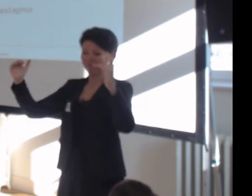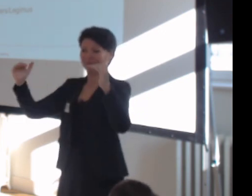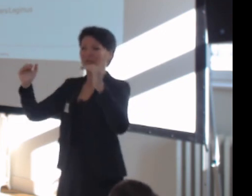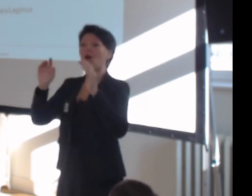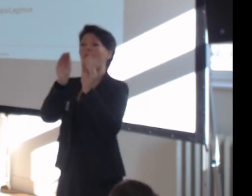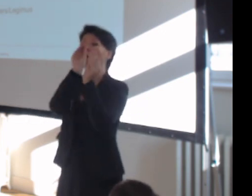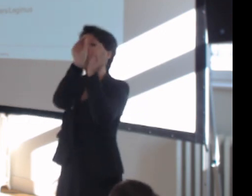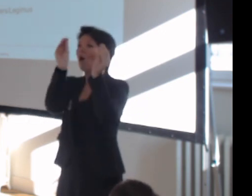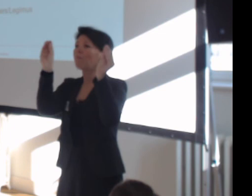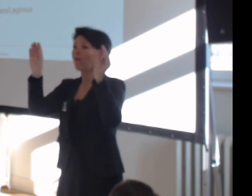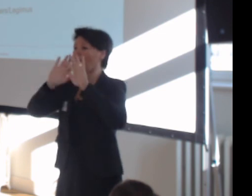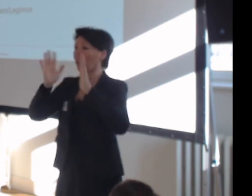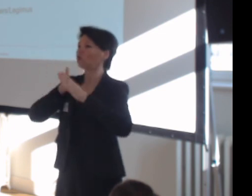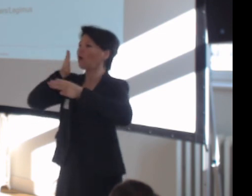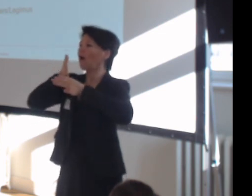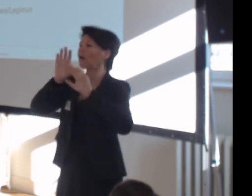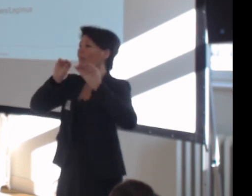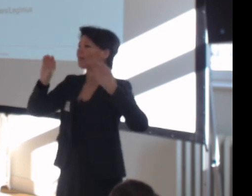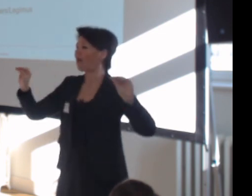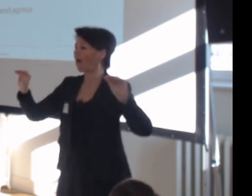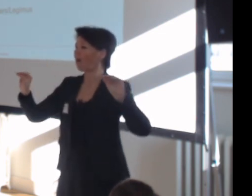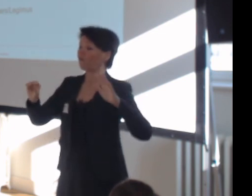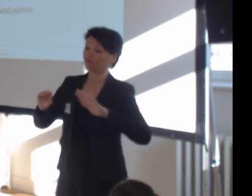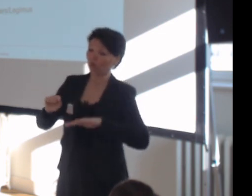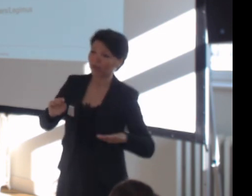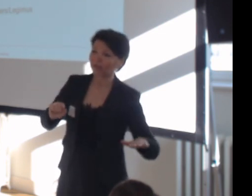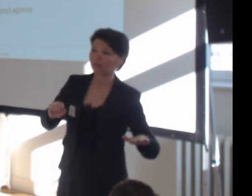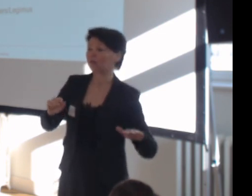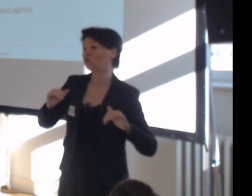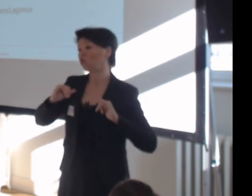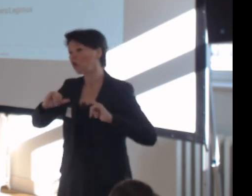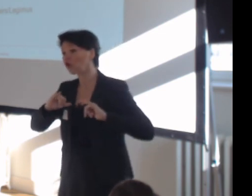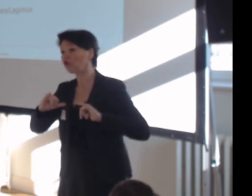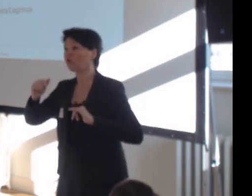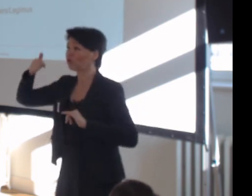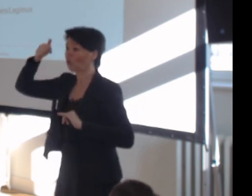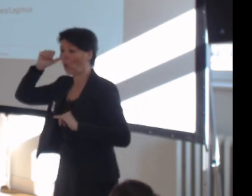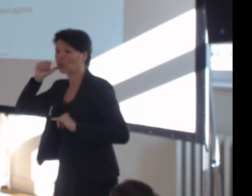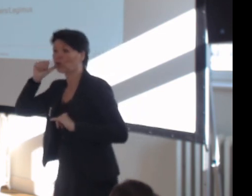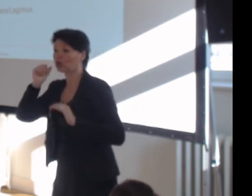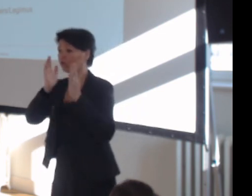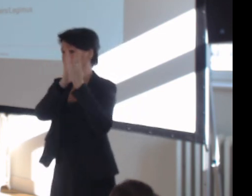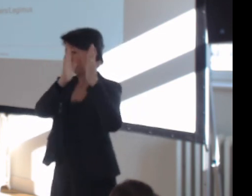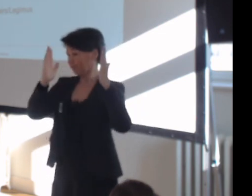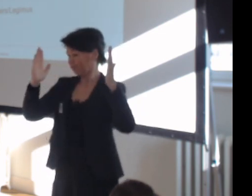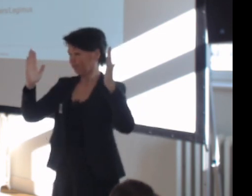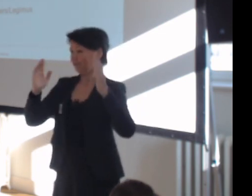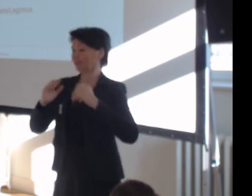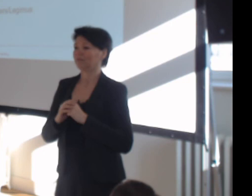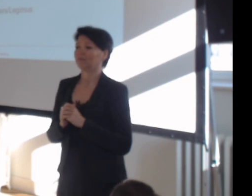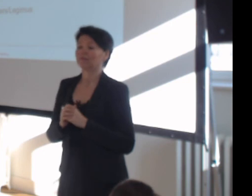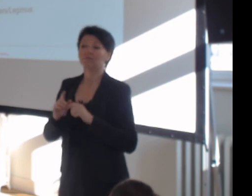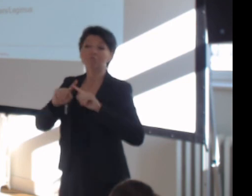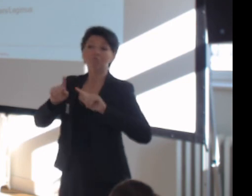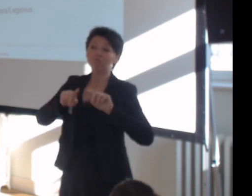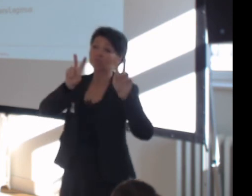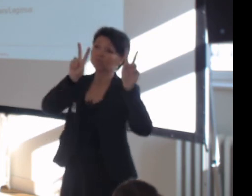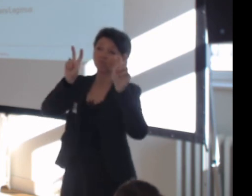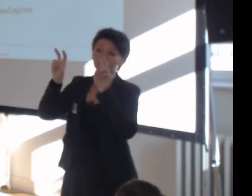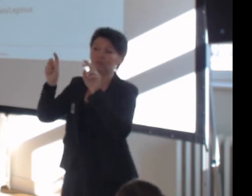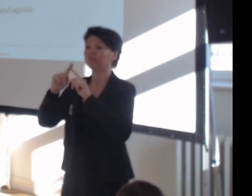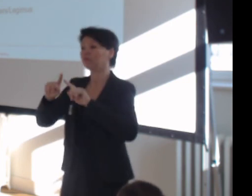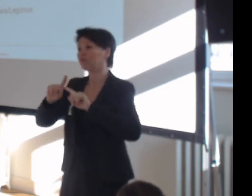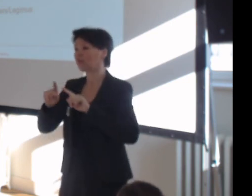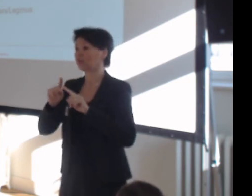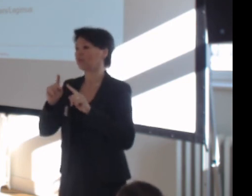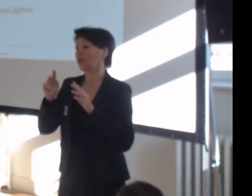materials, accessible materials for children and young people and for their parents about lots of different reading